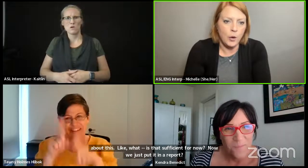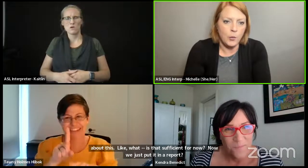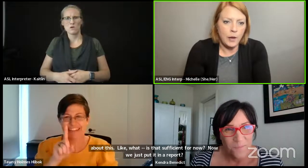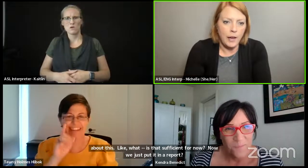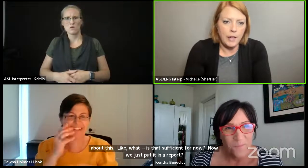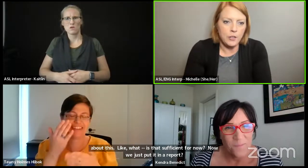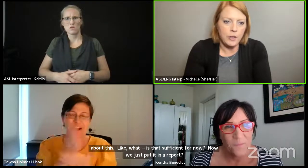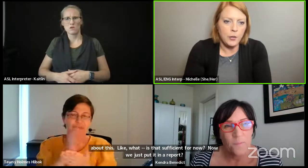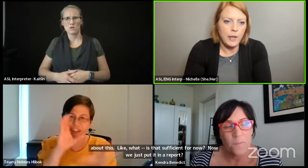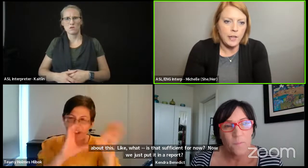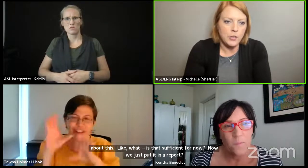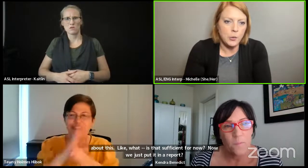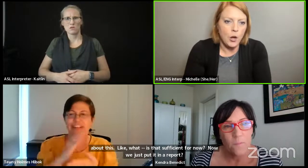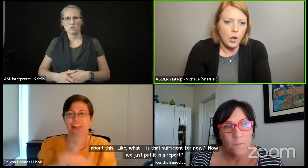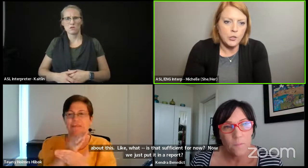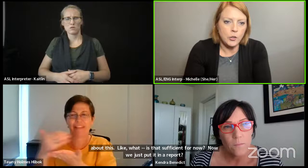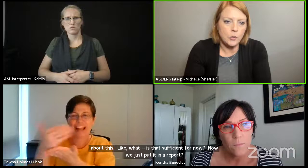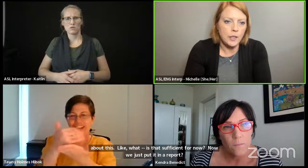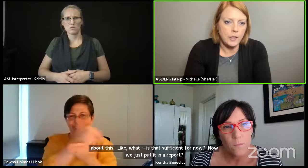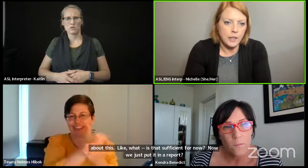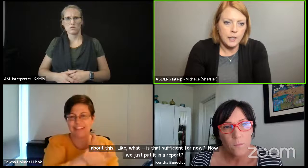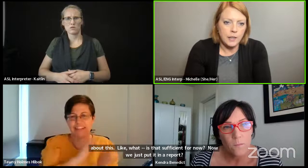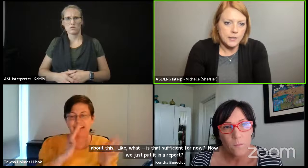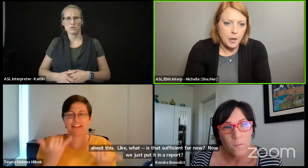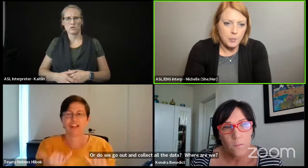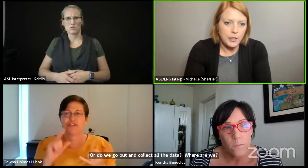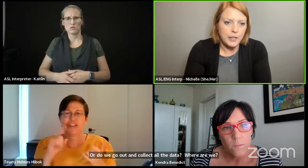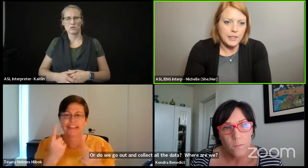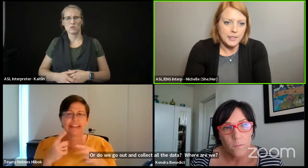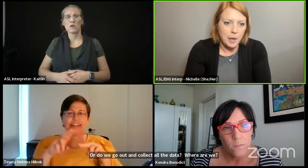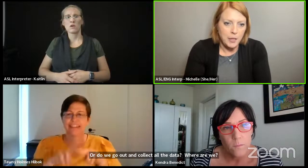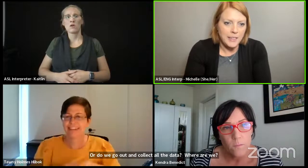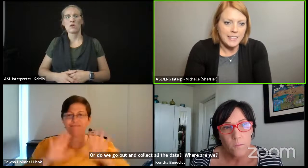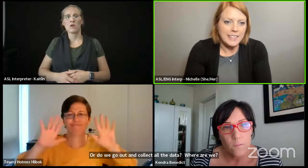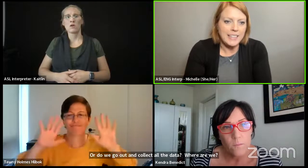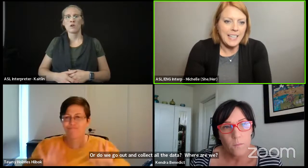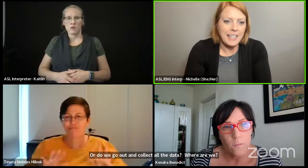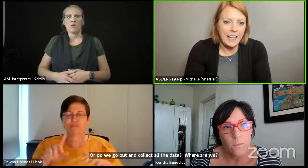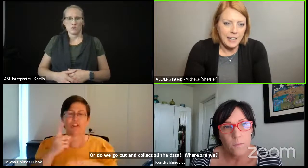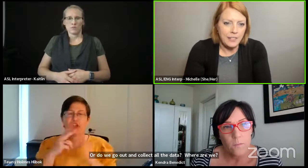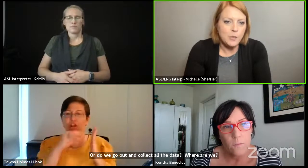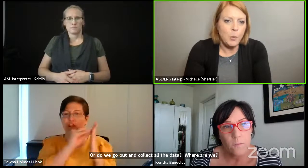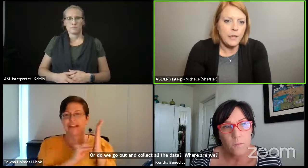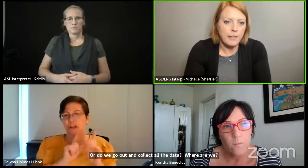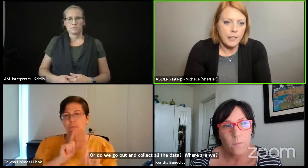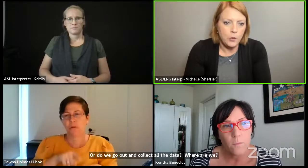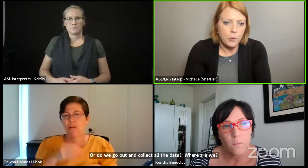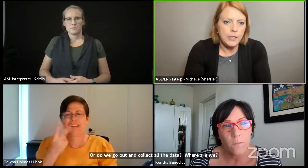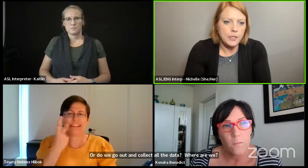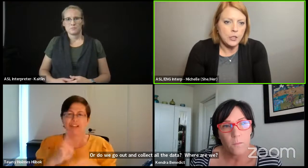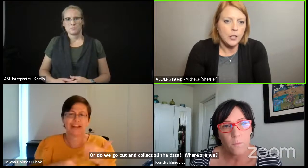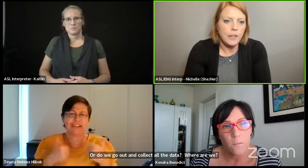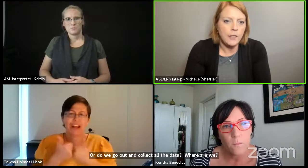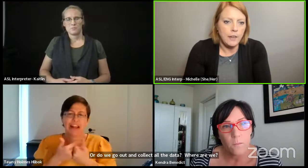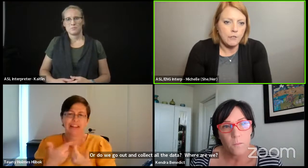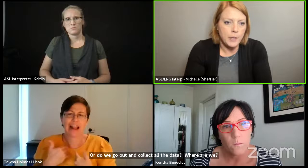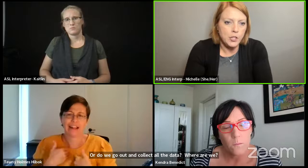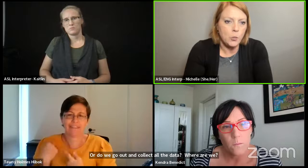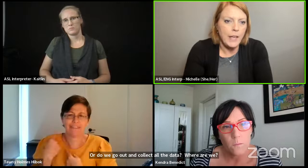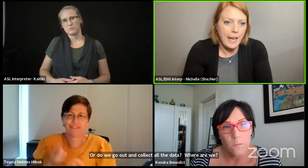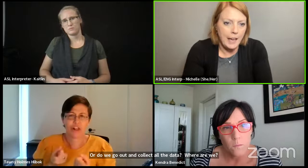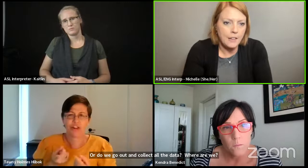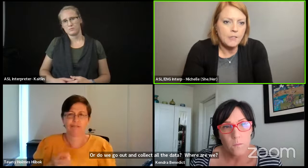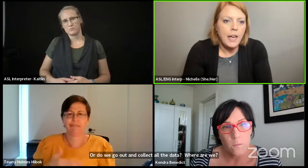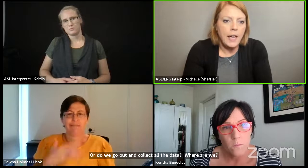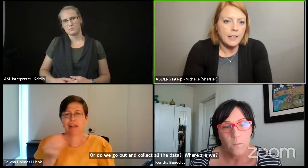Yeah, no. Yeah, I agree. You can't do it all. You can stop looking and stop collecting data. And at this point, I think we need to look at the